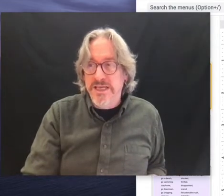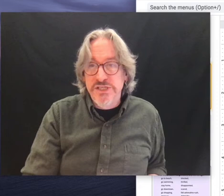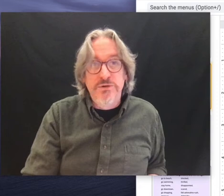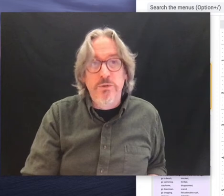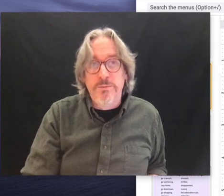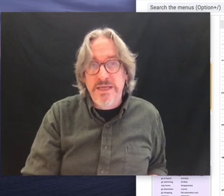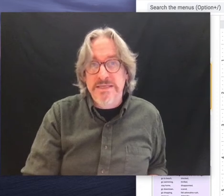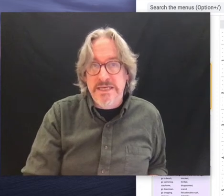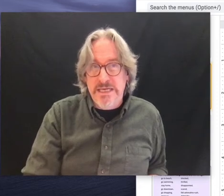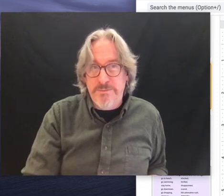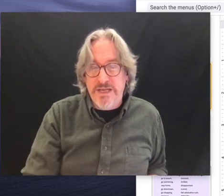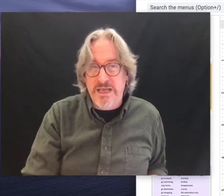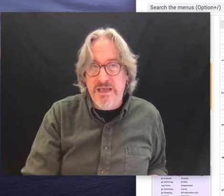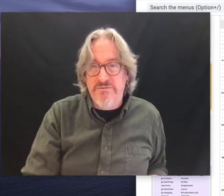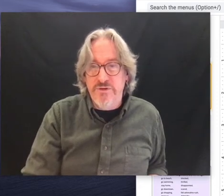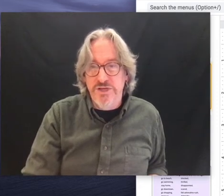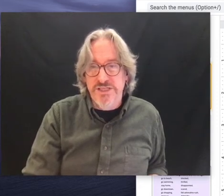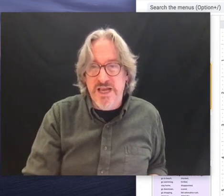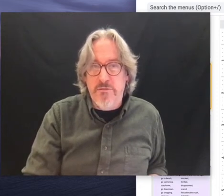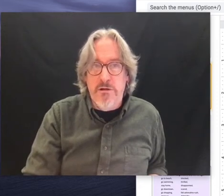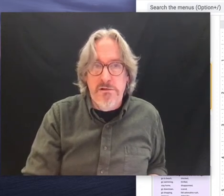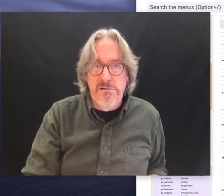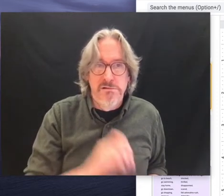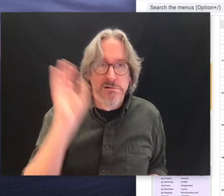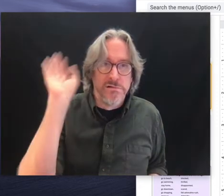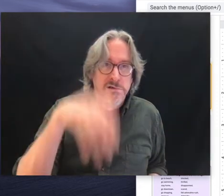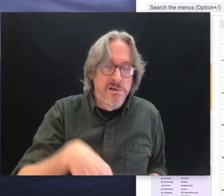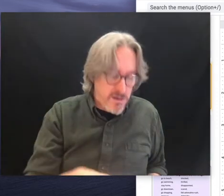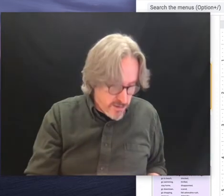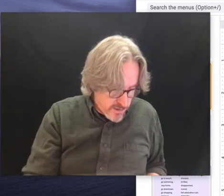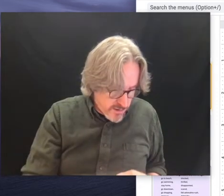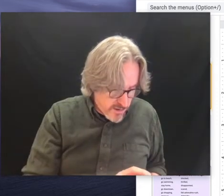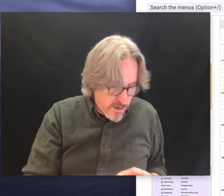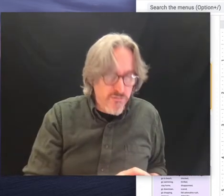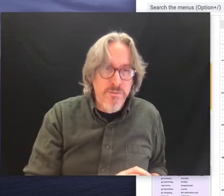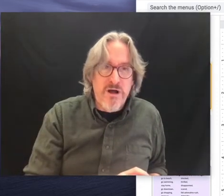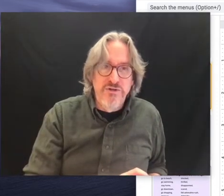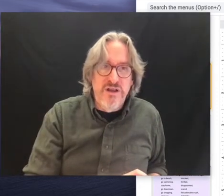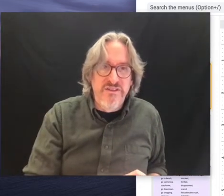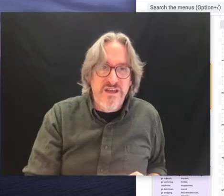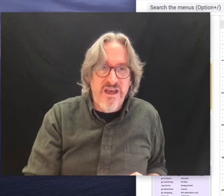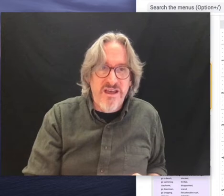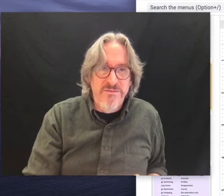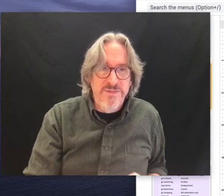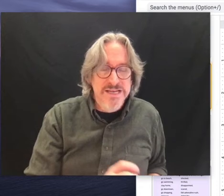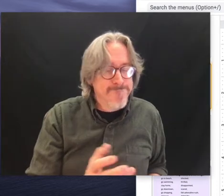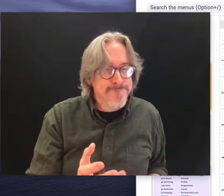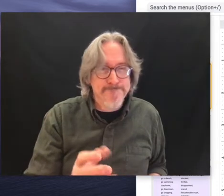the easier it will be to keep it. If you just say, well, I'll do it on the